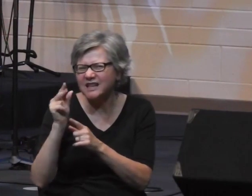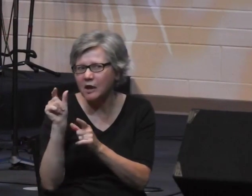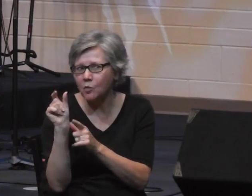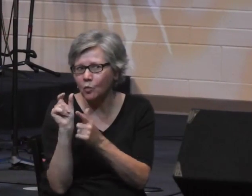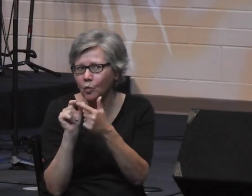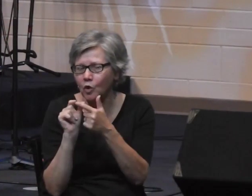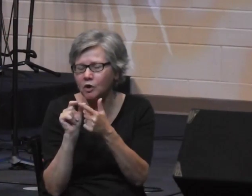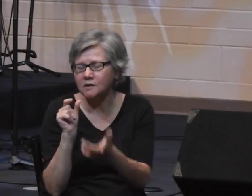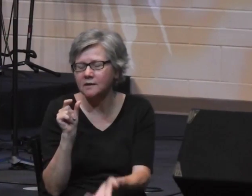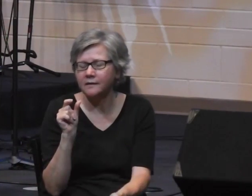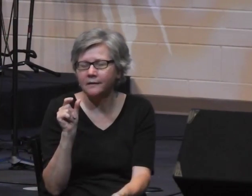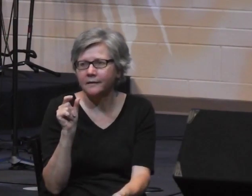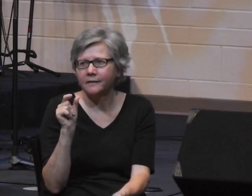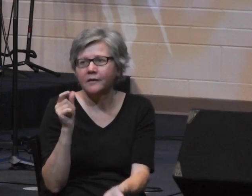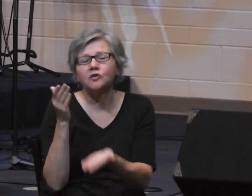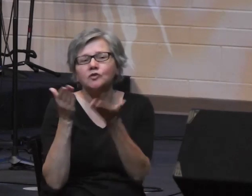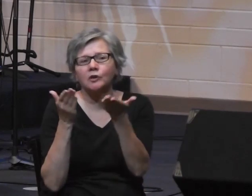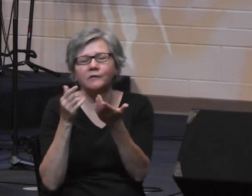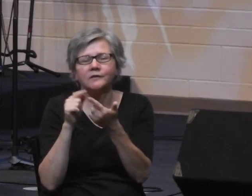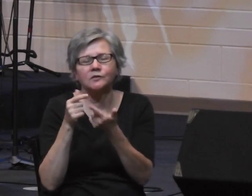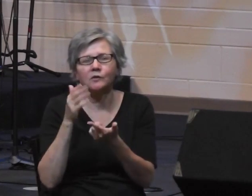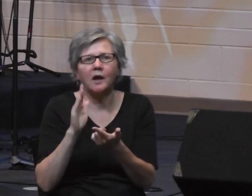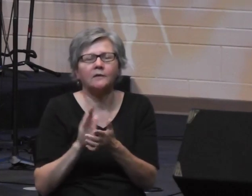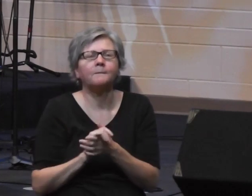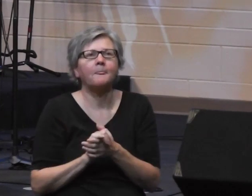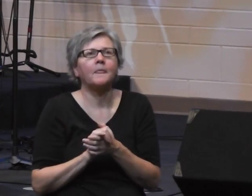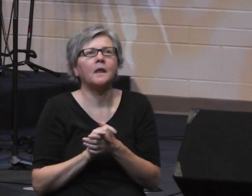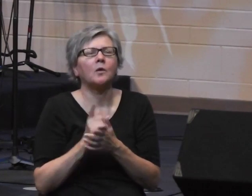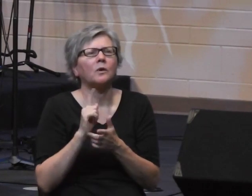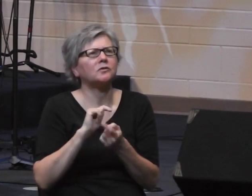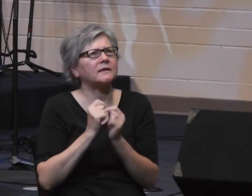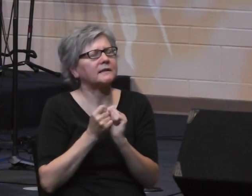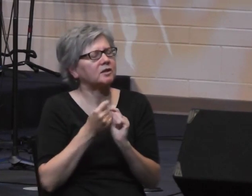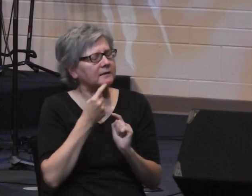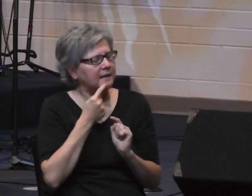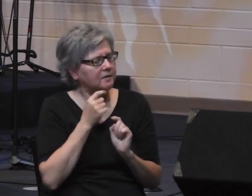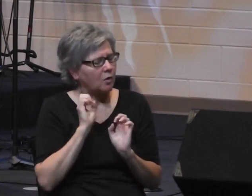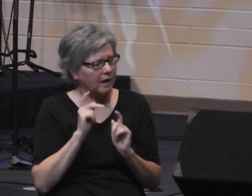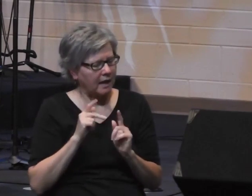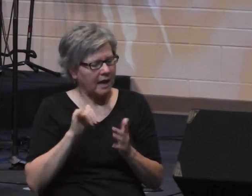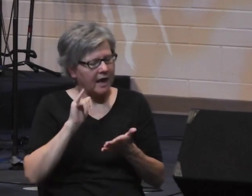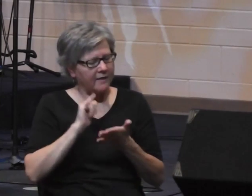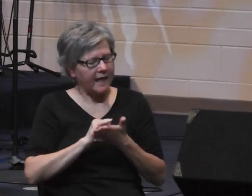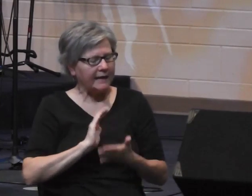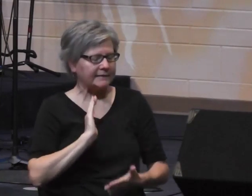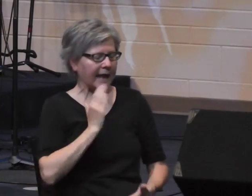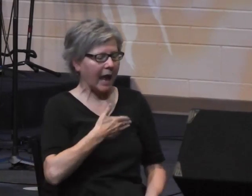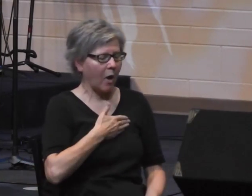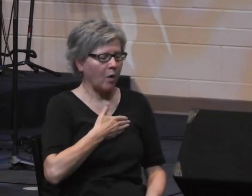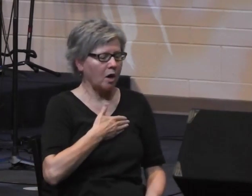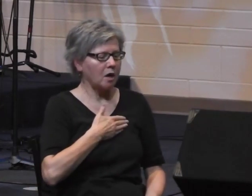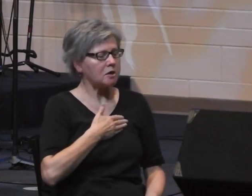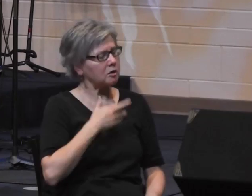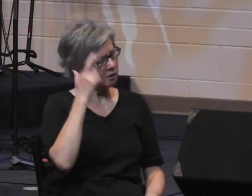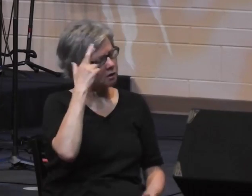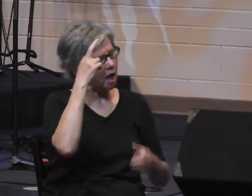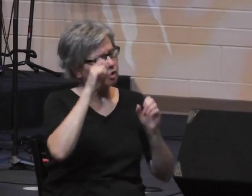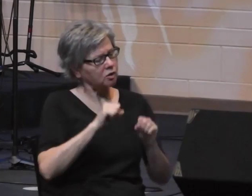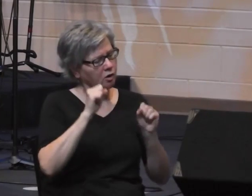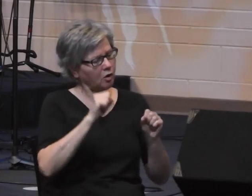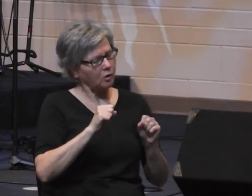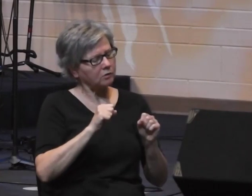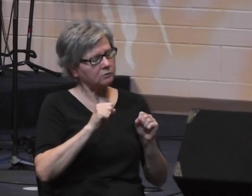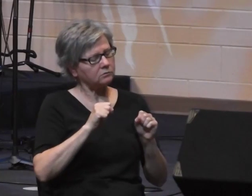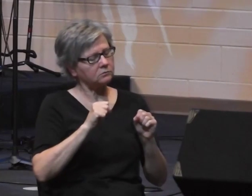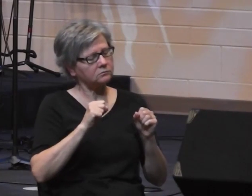to the gods. And one translation I really liked said, this is our logical liturgy.